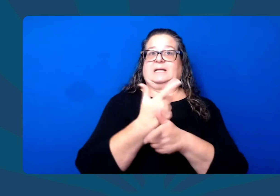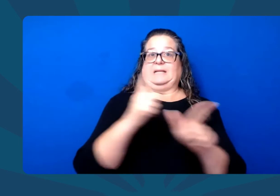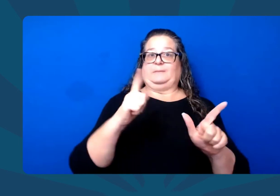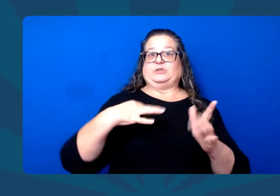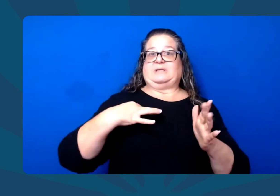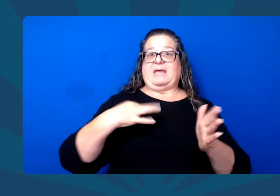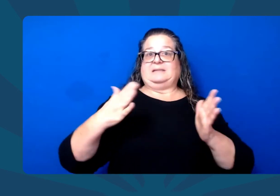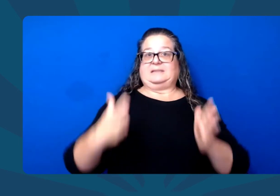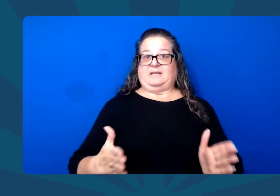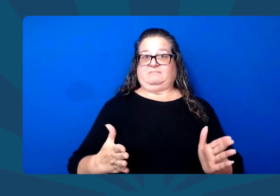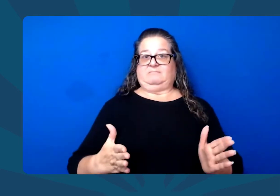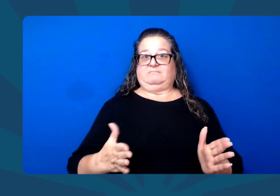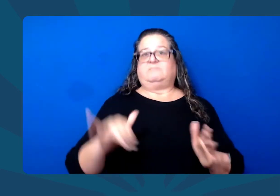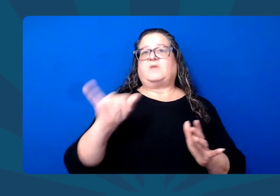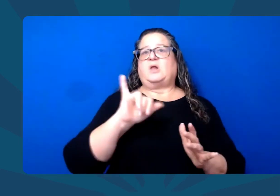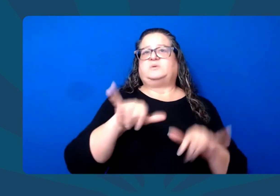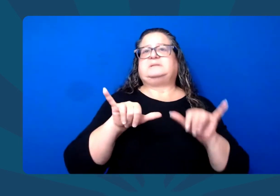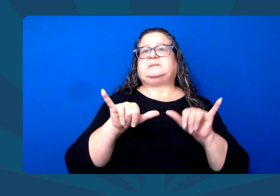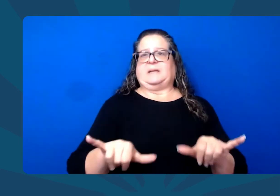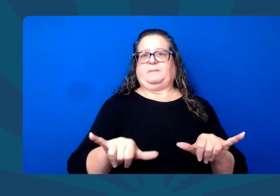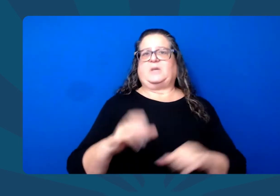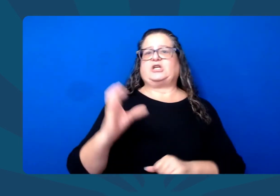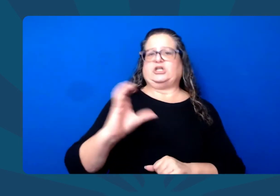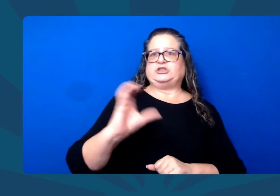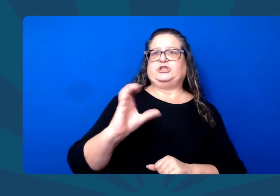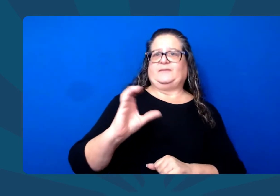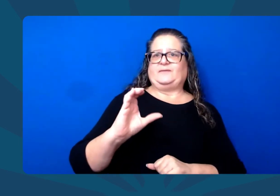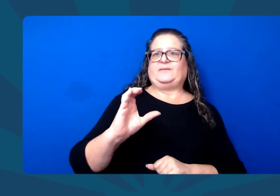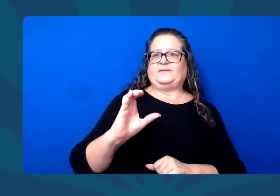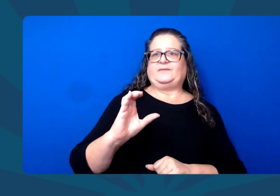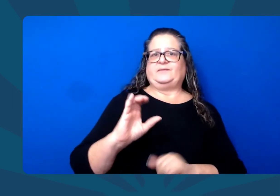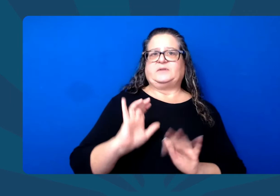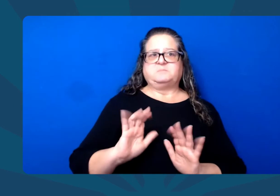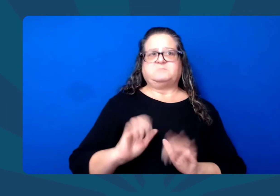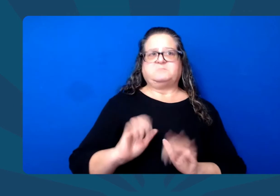2 liberal candidates who will no doubt run as conservatives.